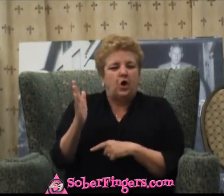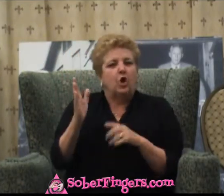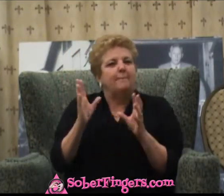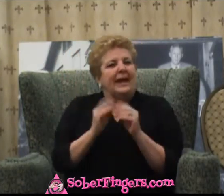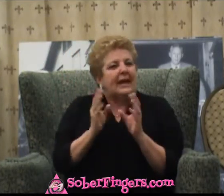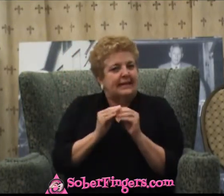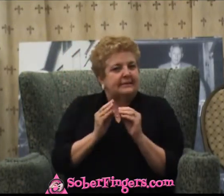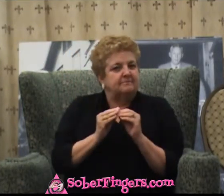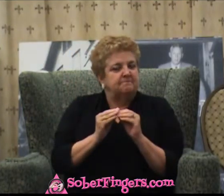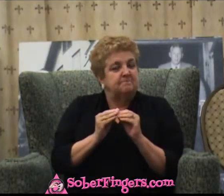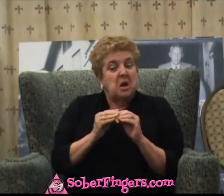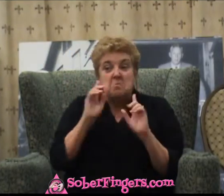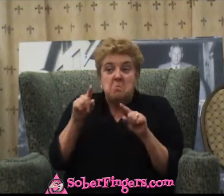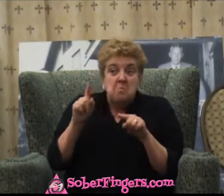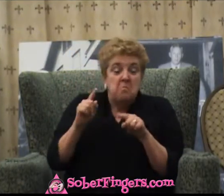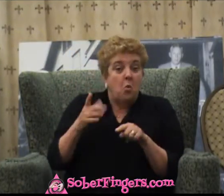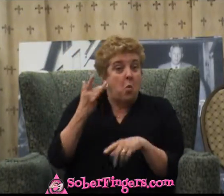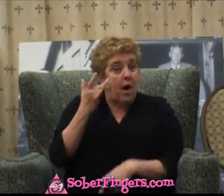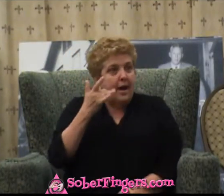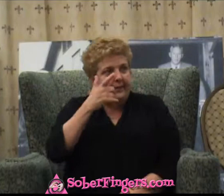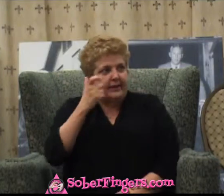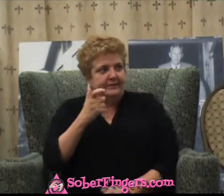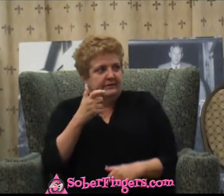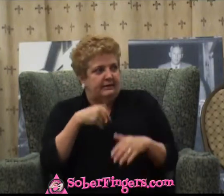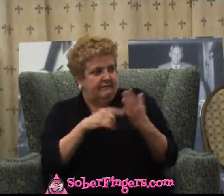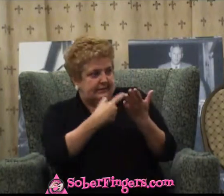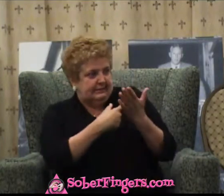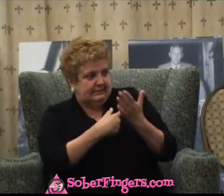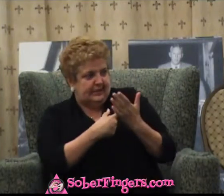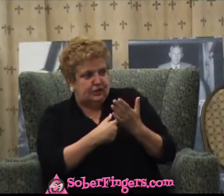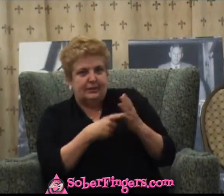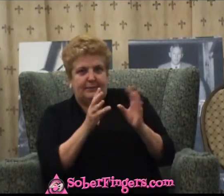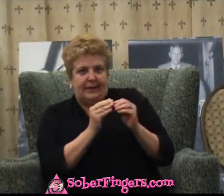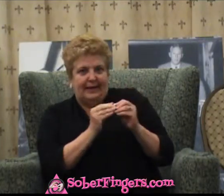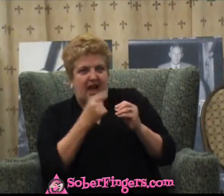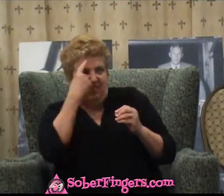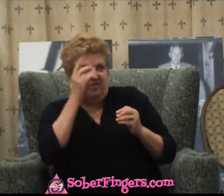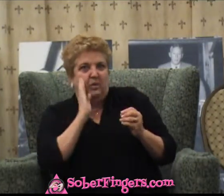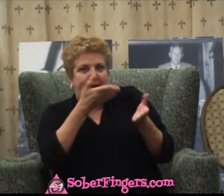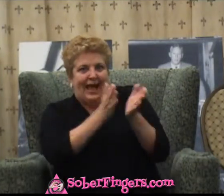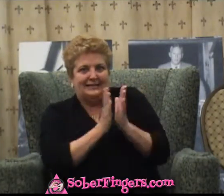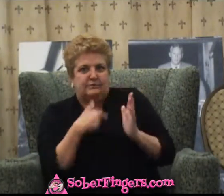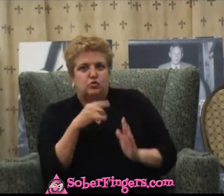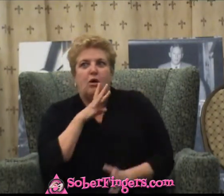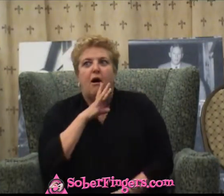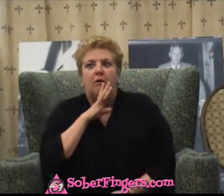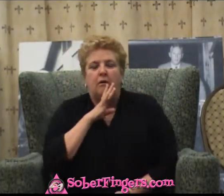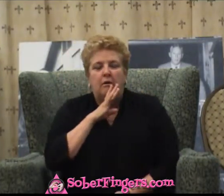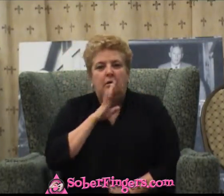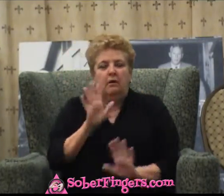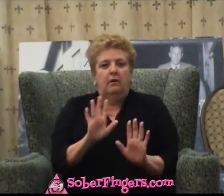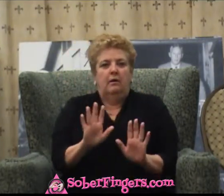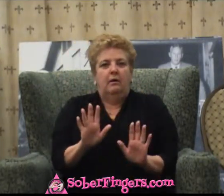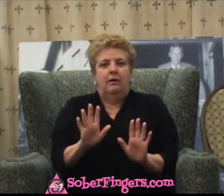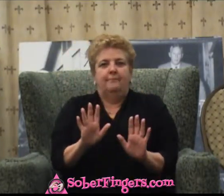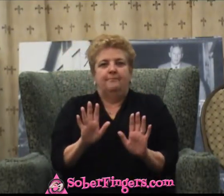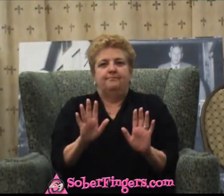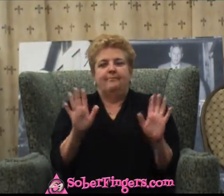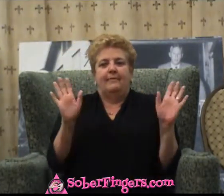because I was petrified that somebody would call on me and ask me to speak in a meeting. And I knew for an hour I was safe. But I also went because